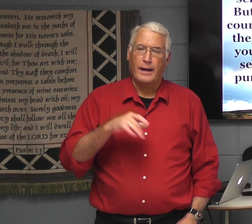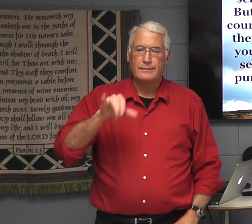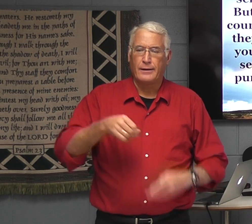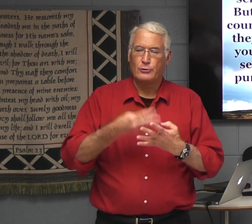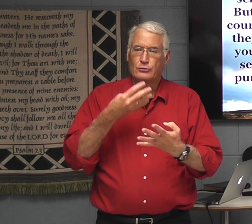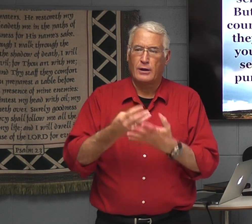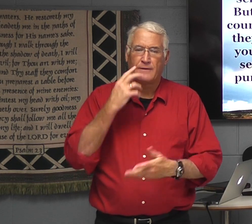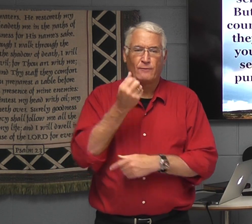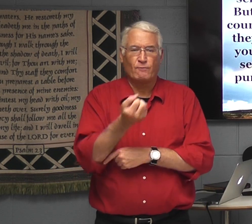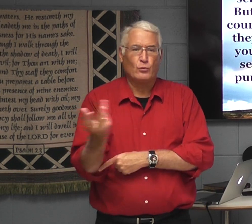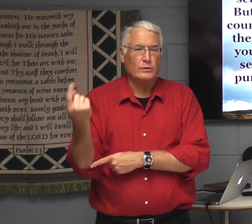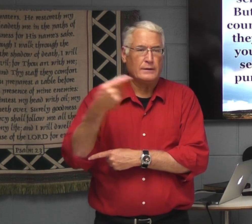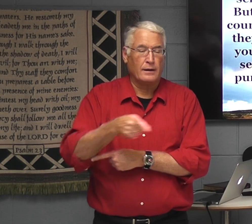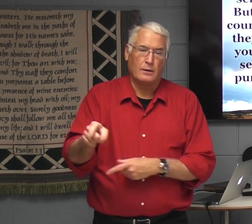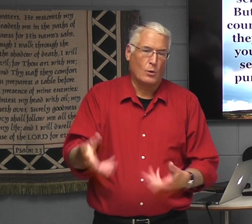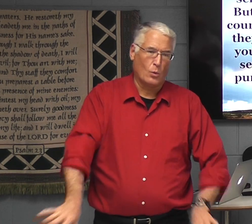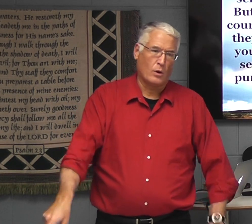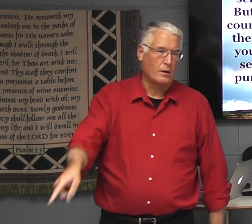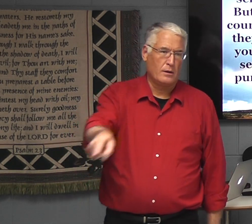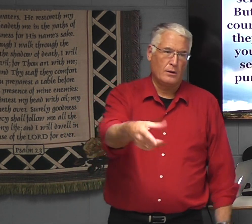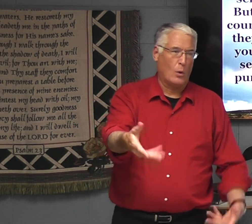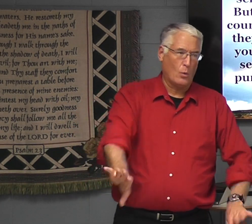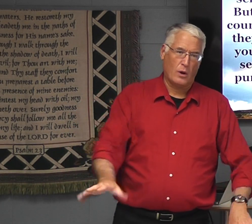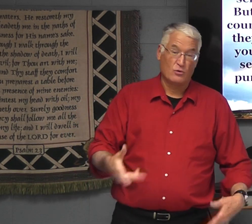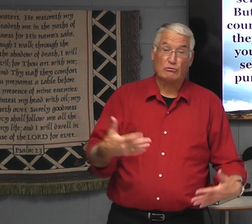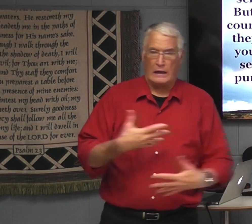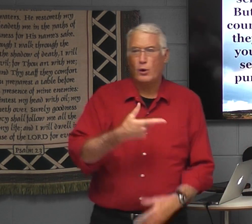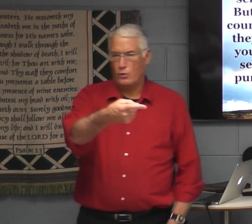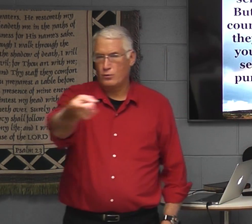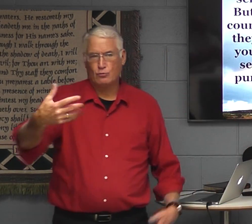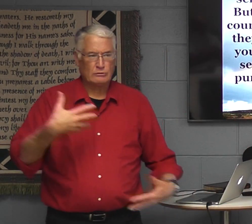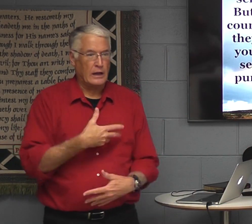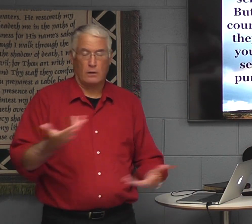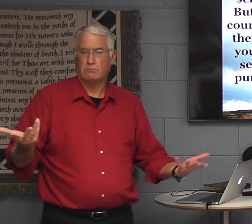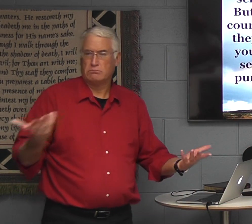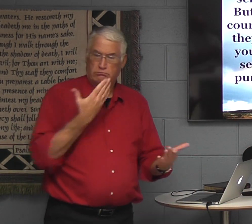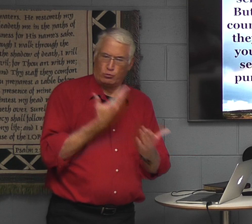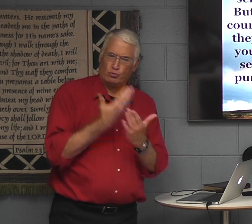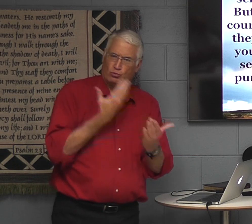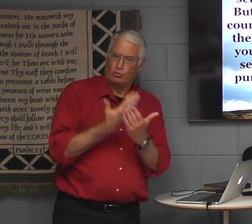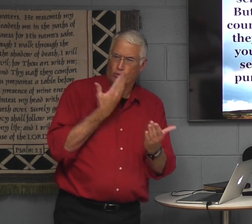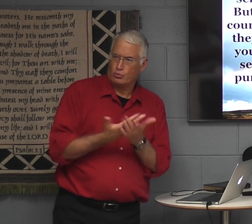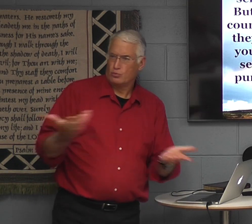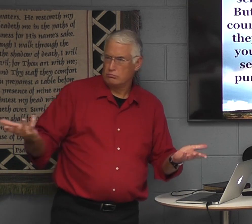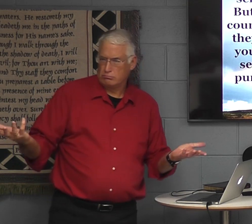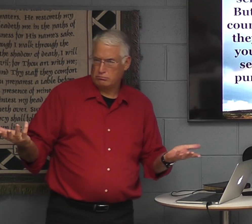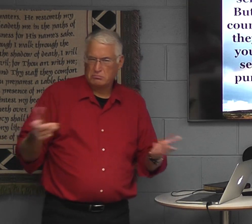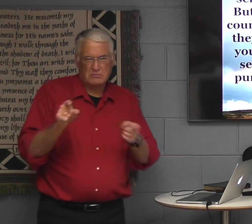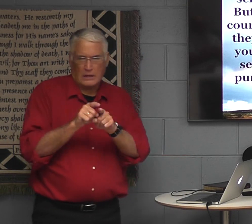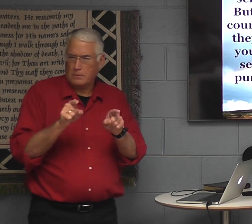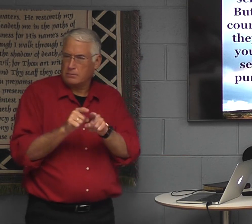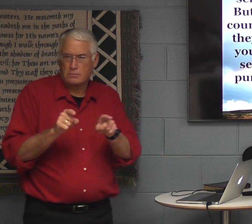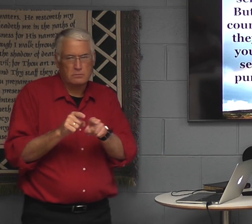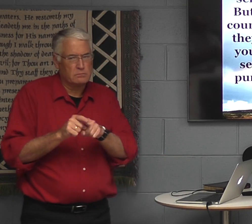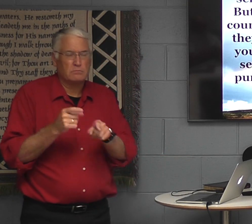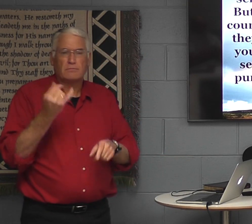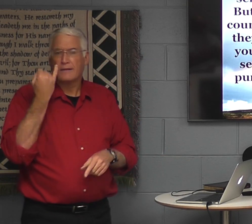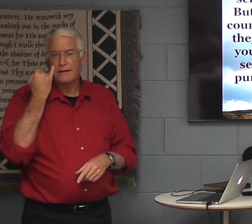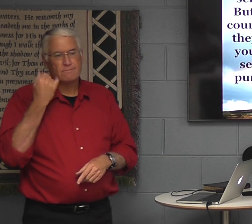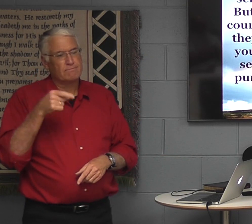that power. I don't want to go to jail for a few days. You don't want that. So it scares you. And that's good. So it's the